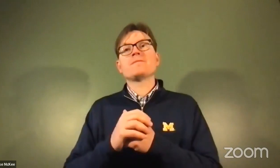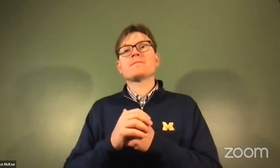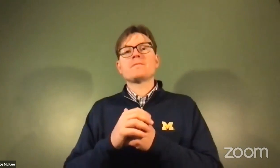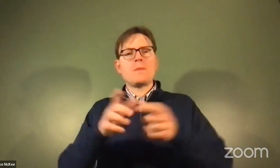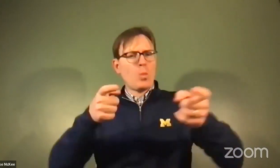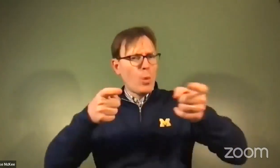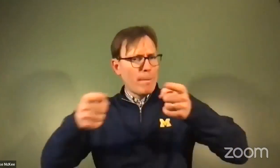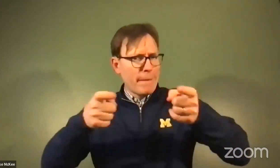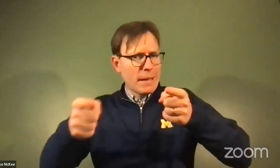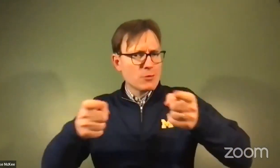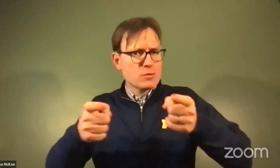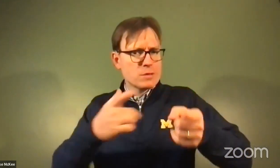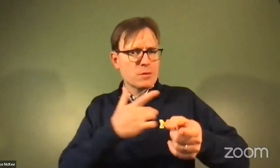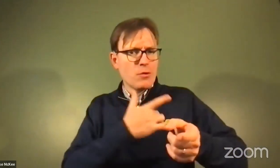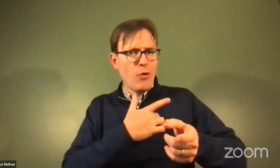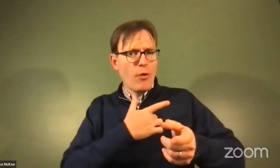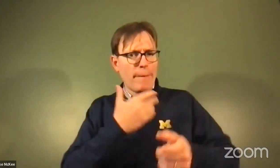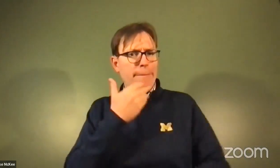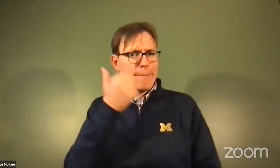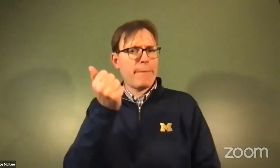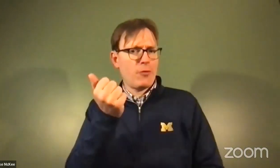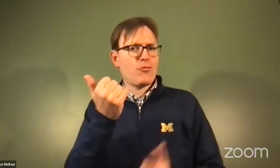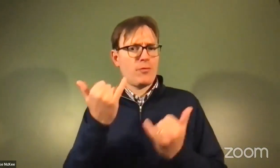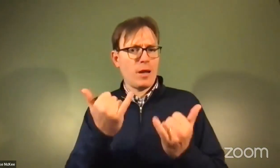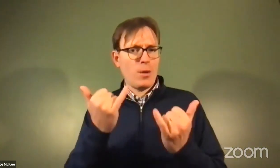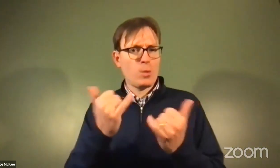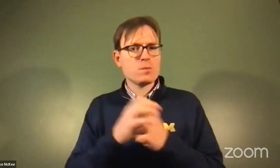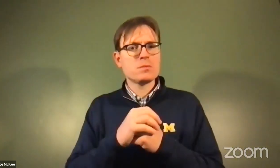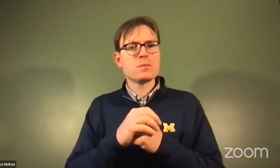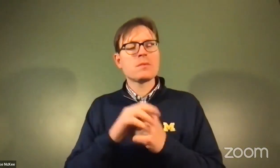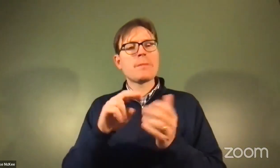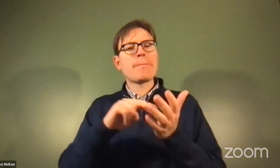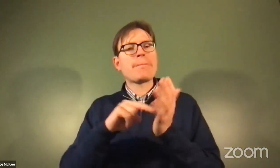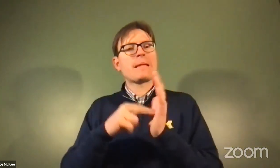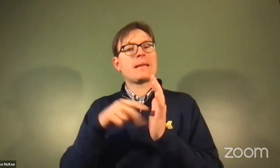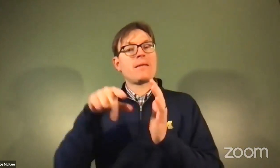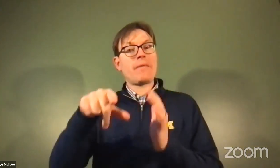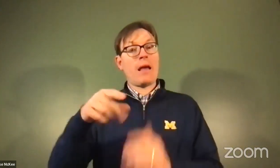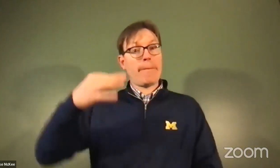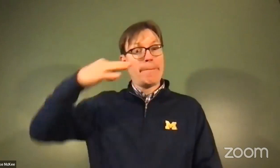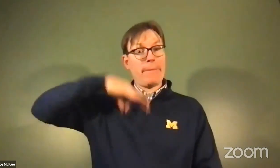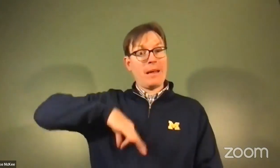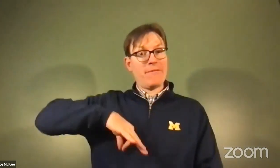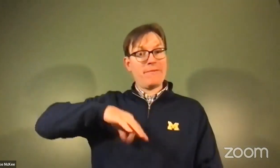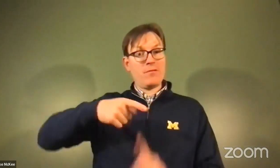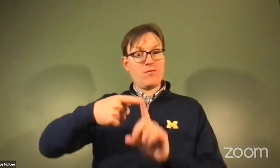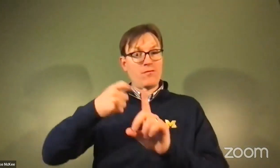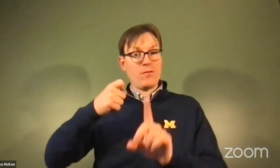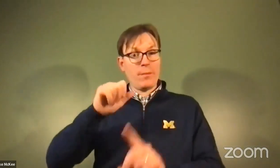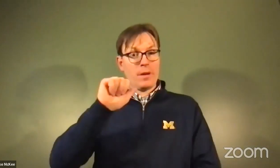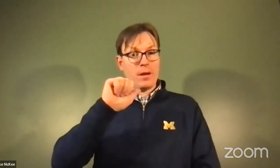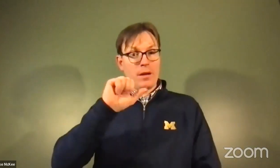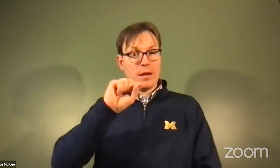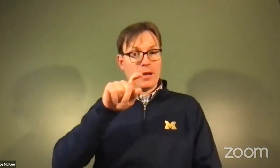But we have fewer people who smoke now, and we've got other medications that can manage heart disease better. So